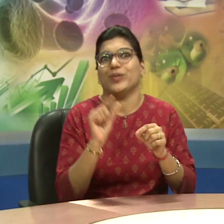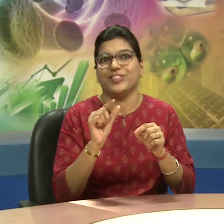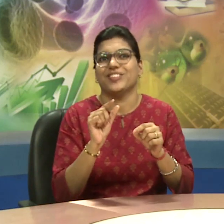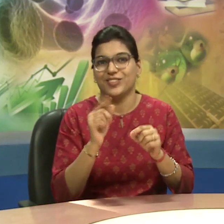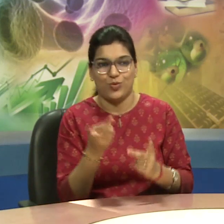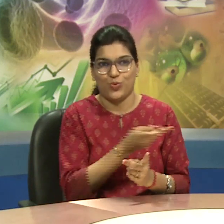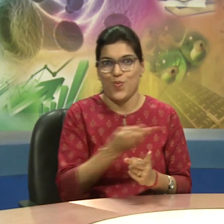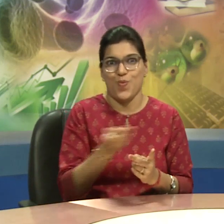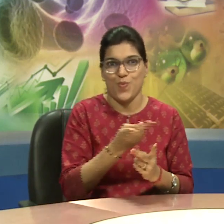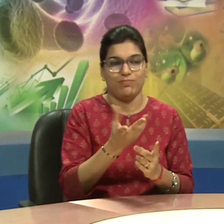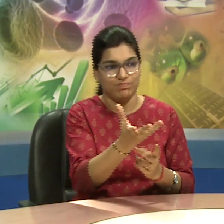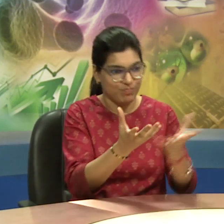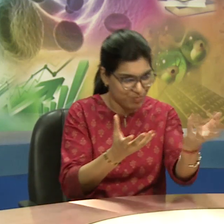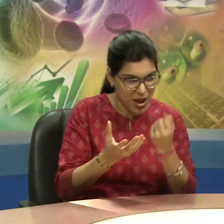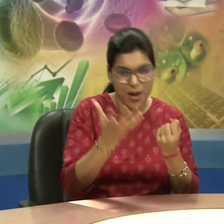Maggi, etc.